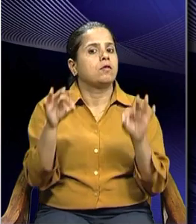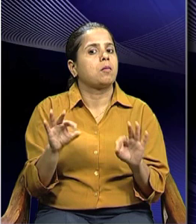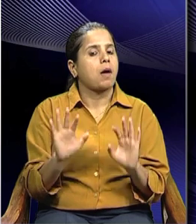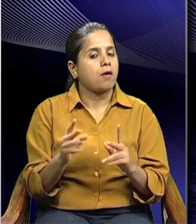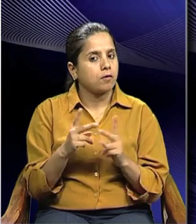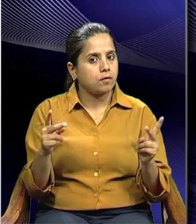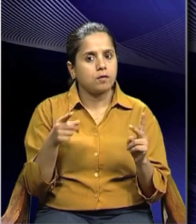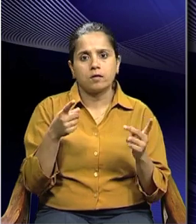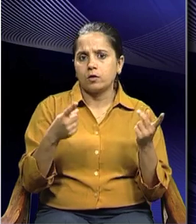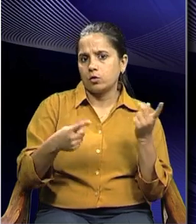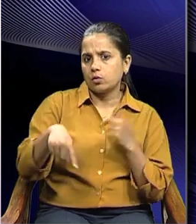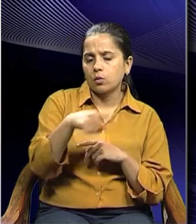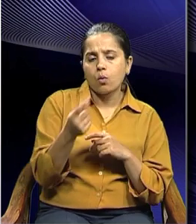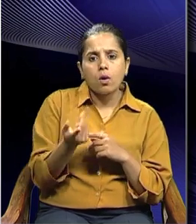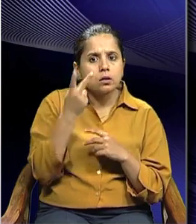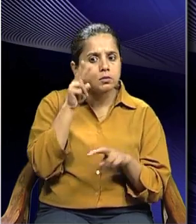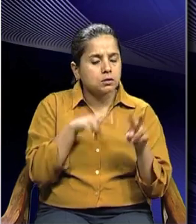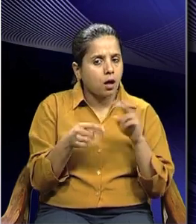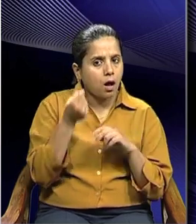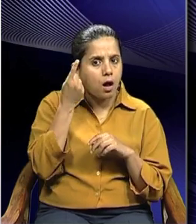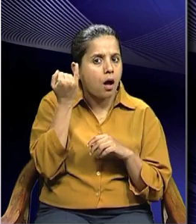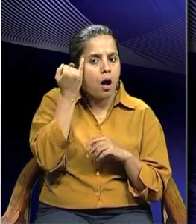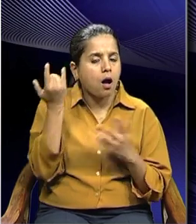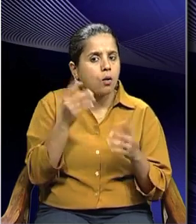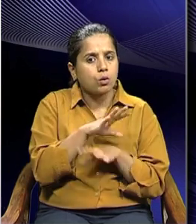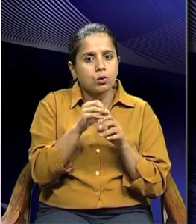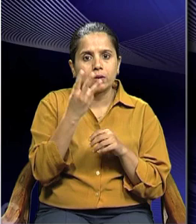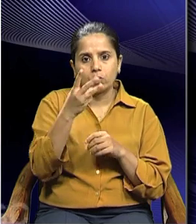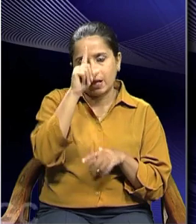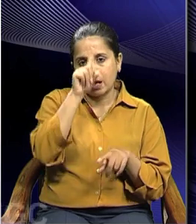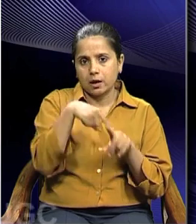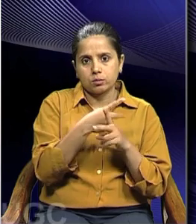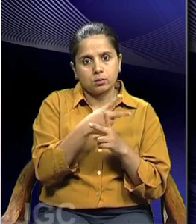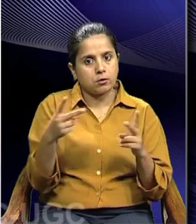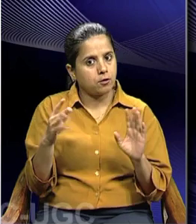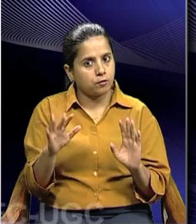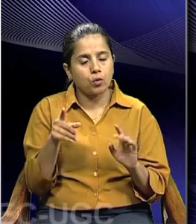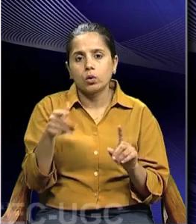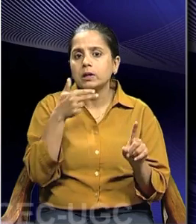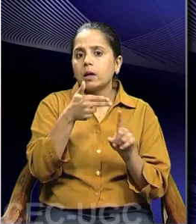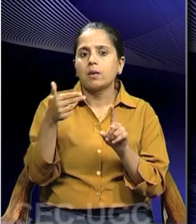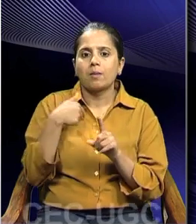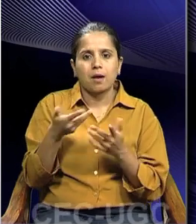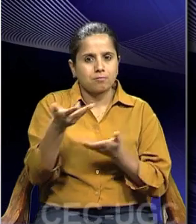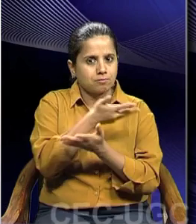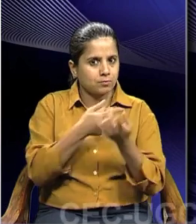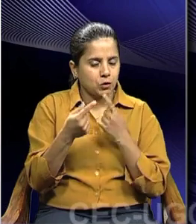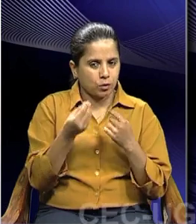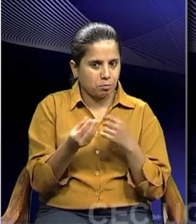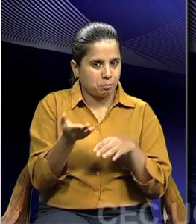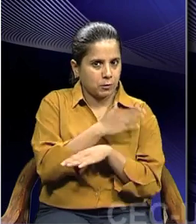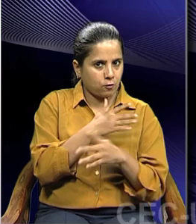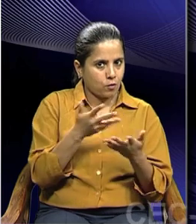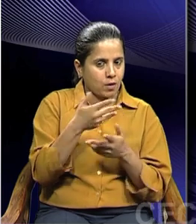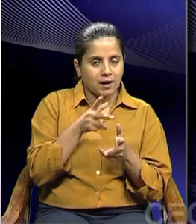which takes into consideration the ideas of all 3 experts, whose name we have discussed just before when